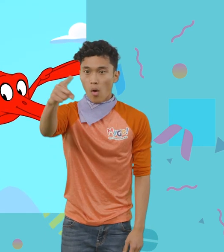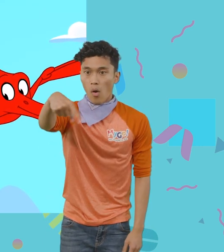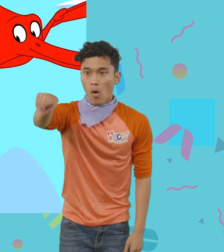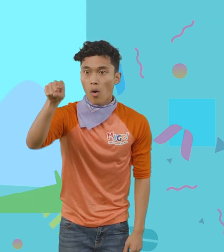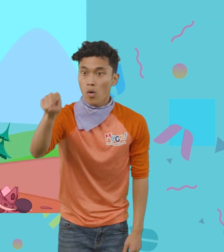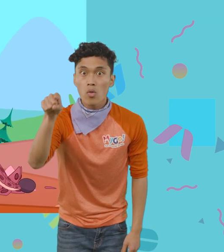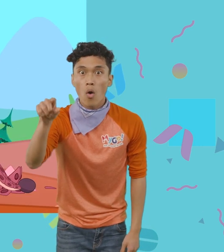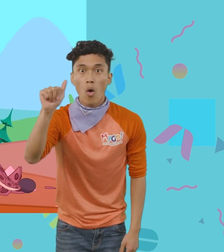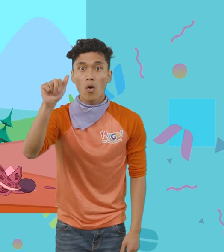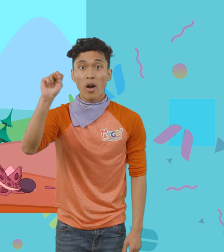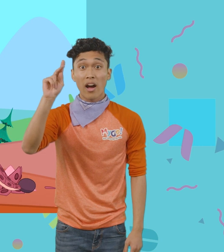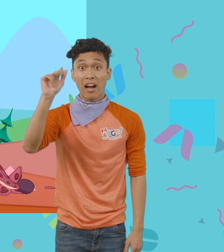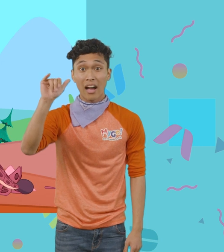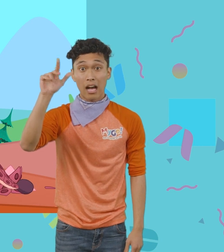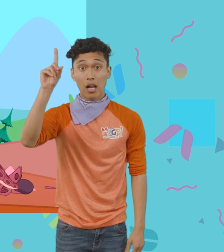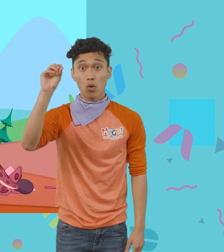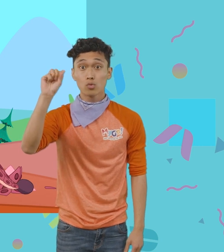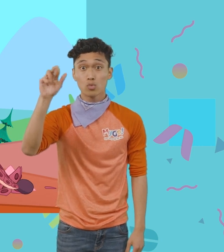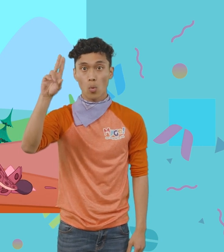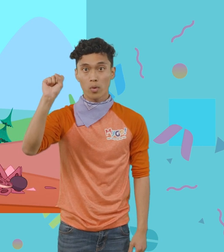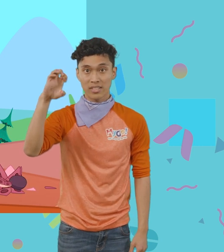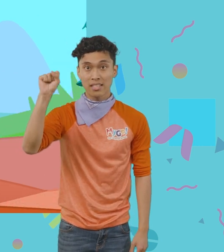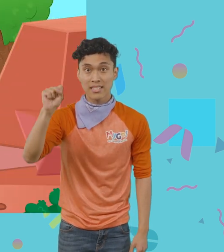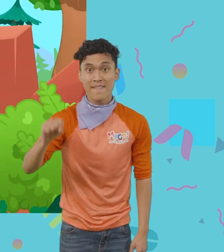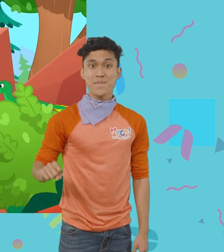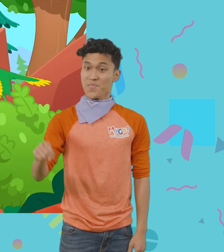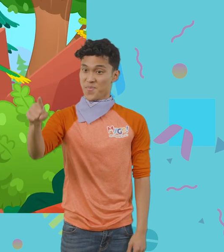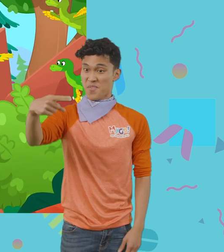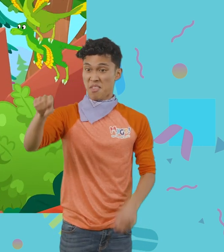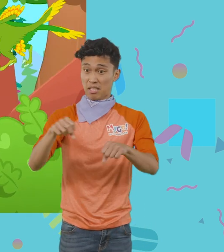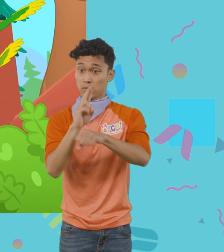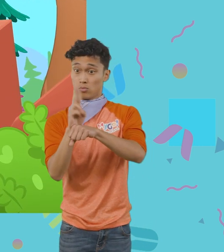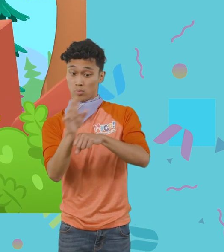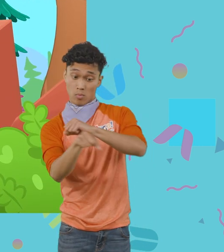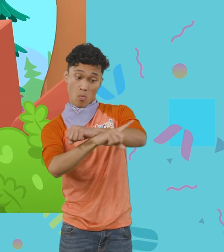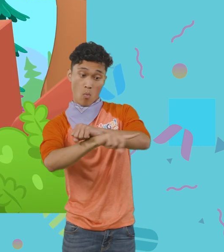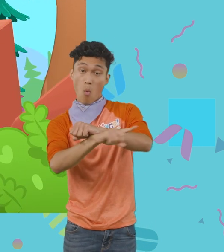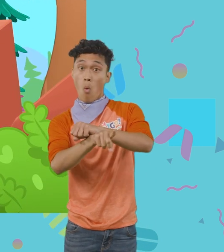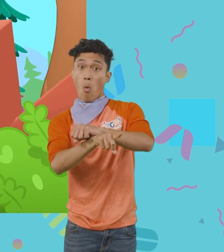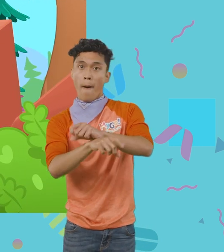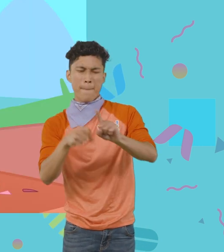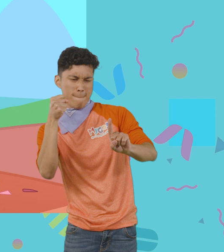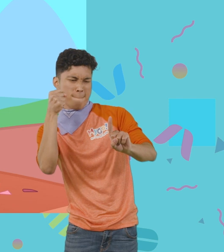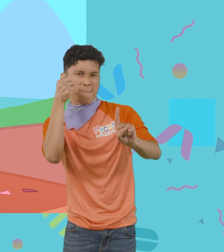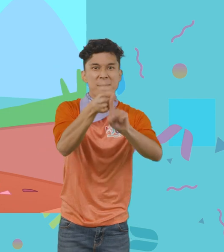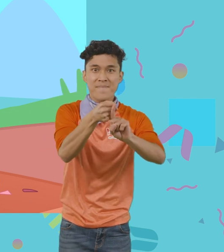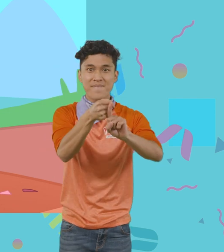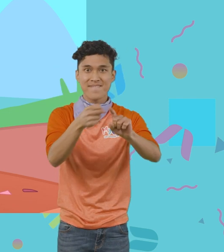Those are ankylosauruses! They can use the end of their tails to hit really